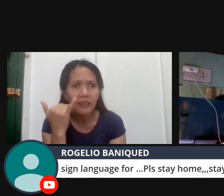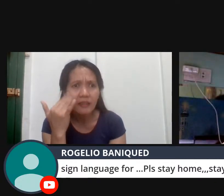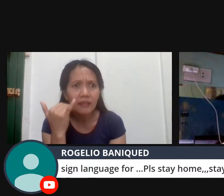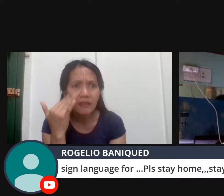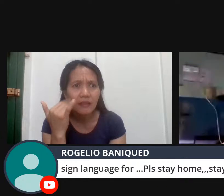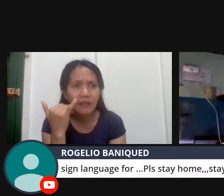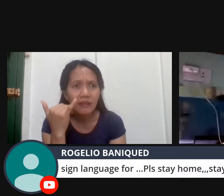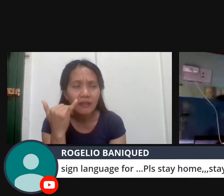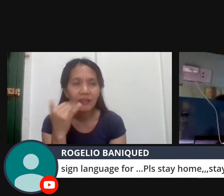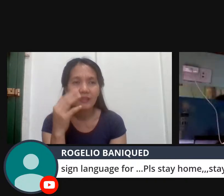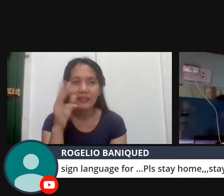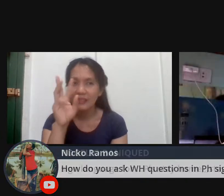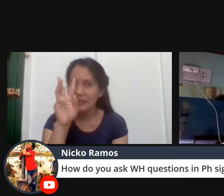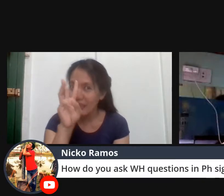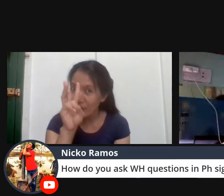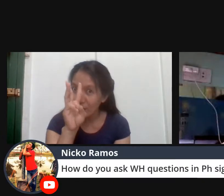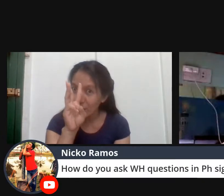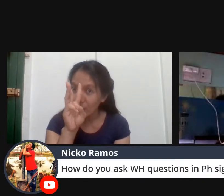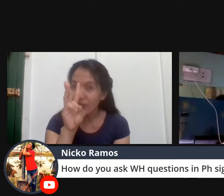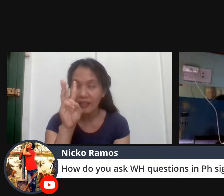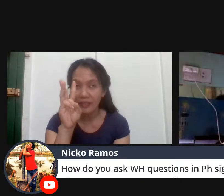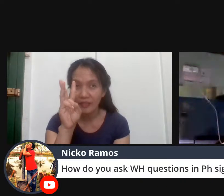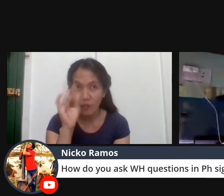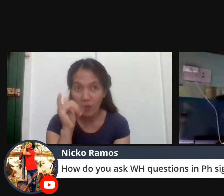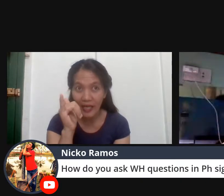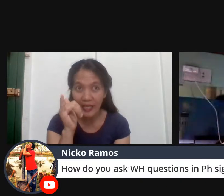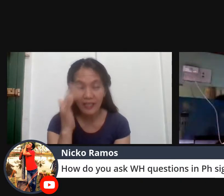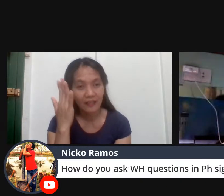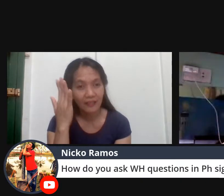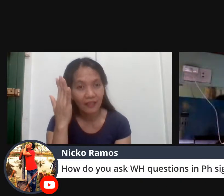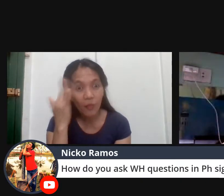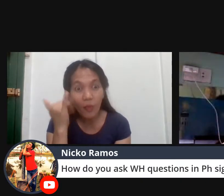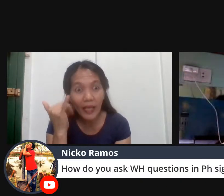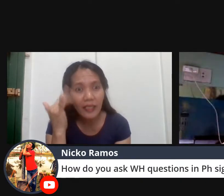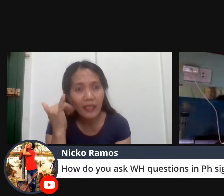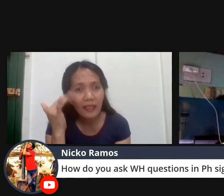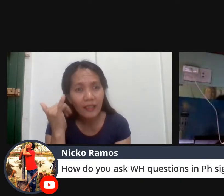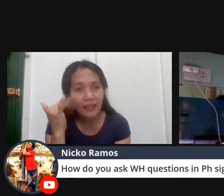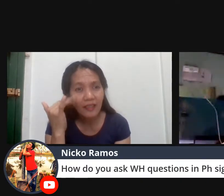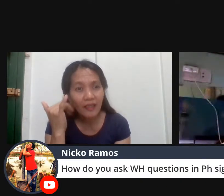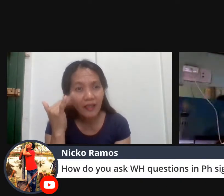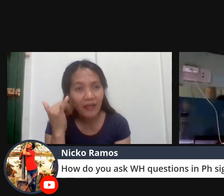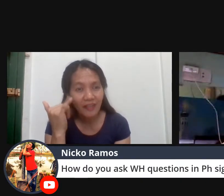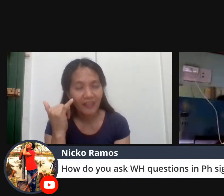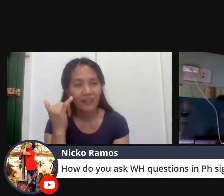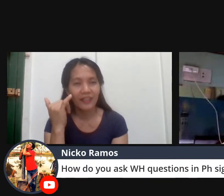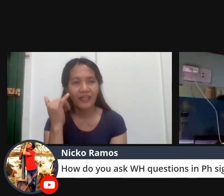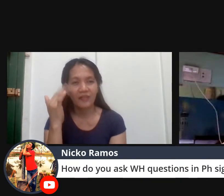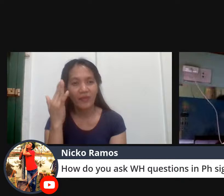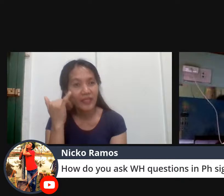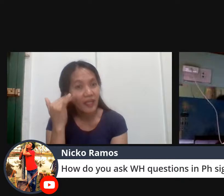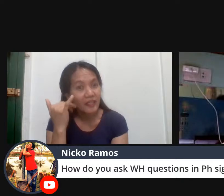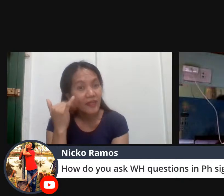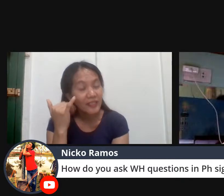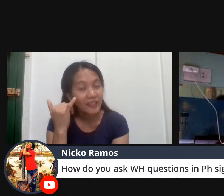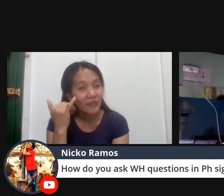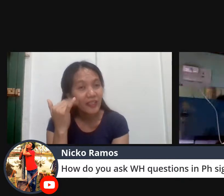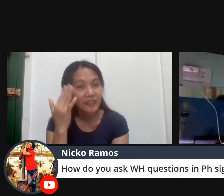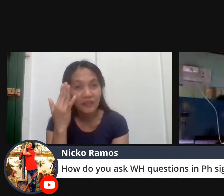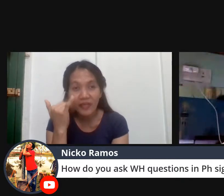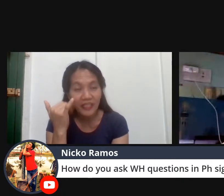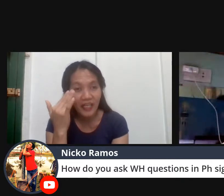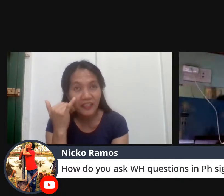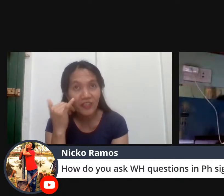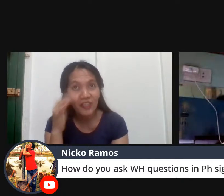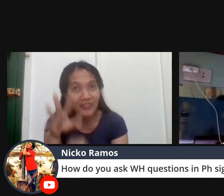Well, why? Why? Is W? Why? Why? Okay,